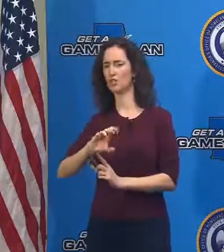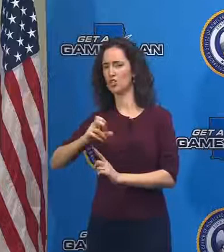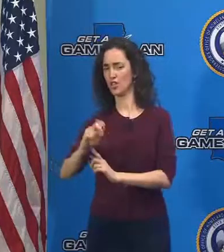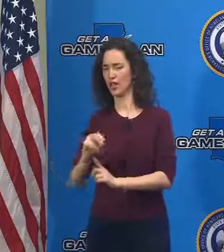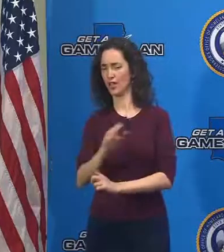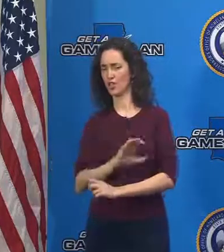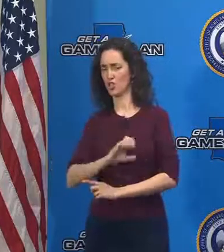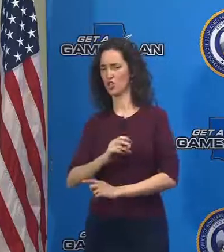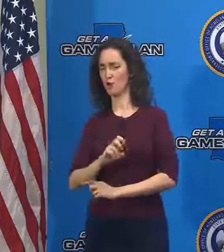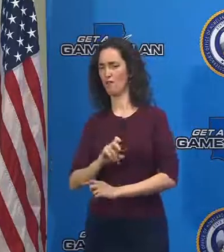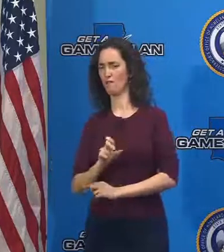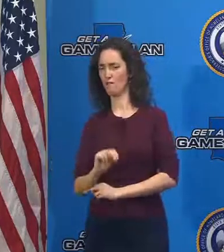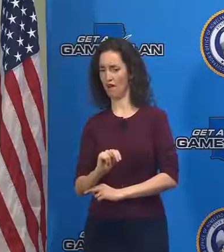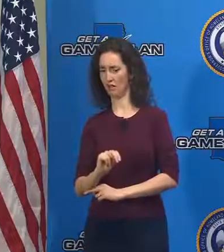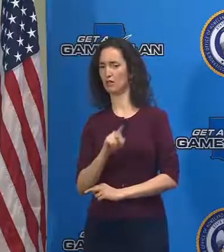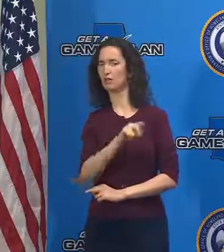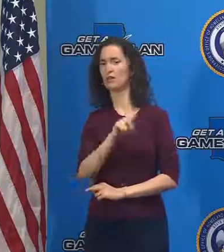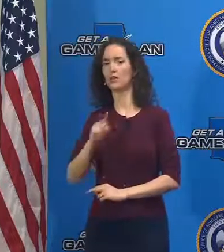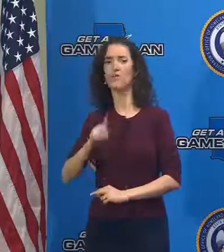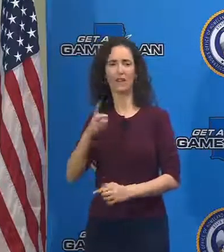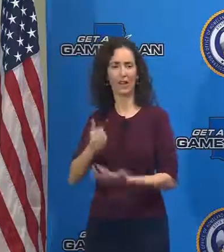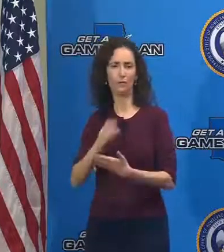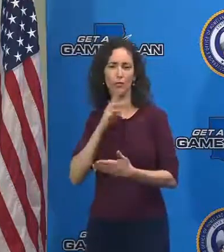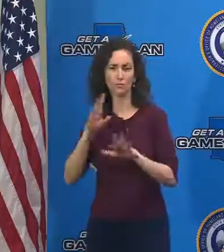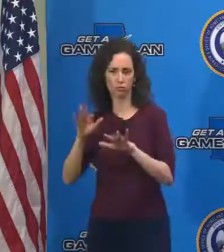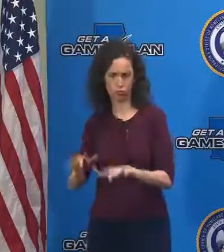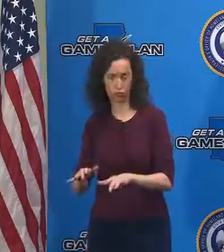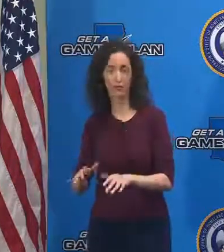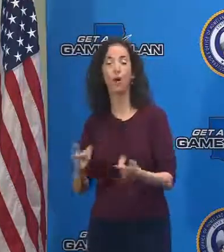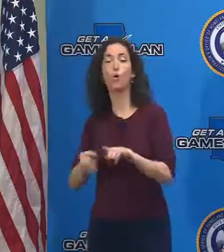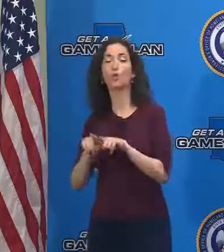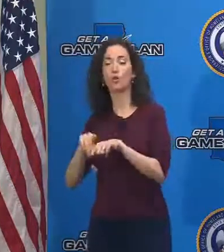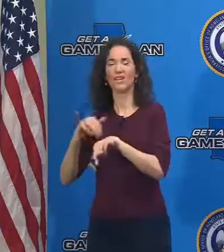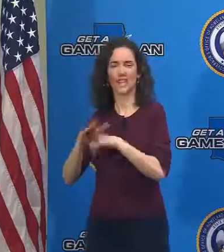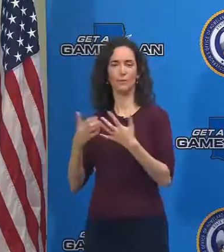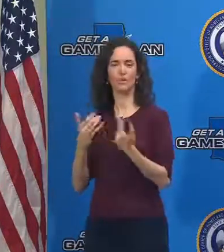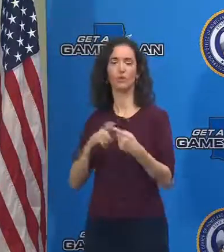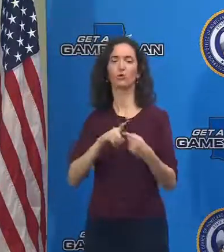today to speed up the process of floodwater removal.